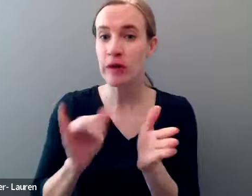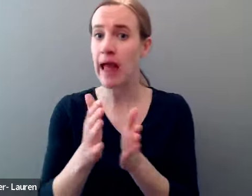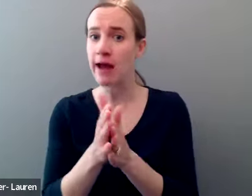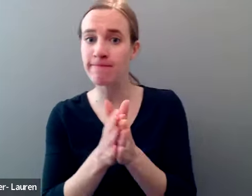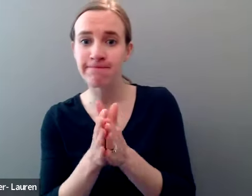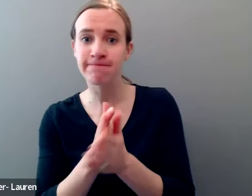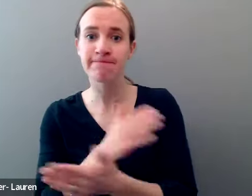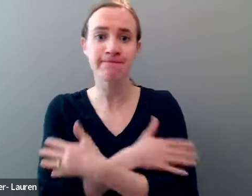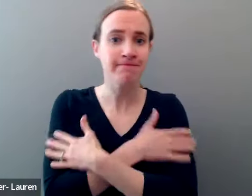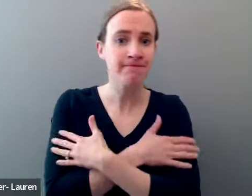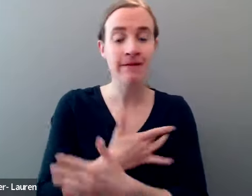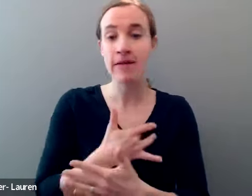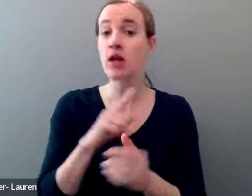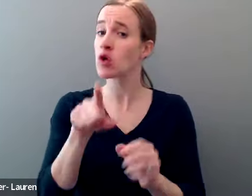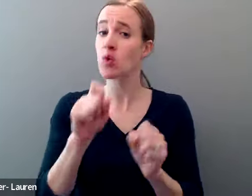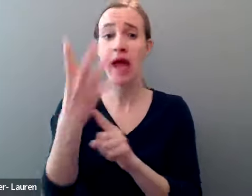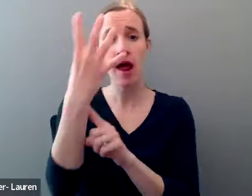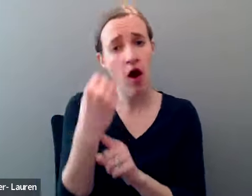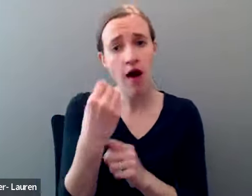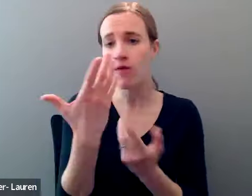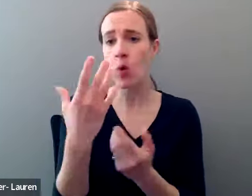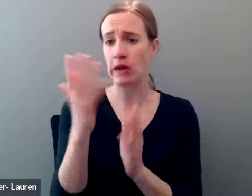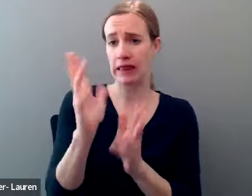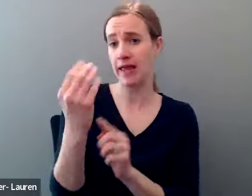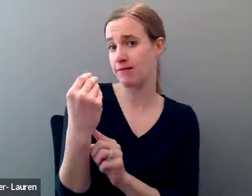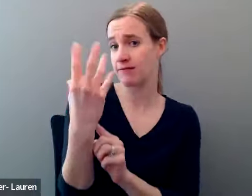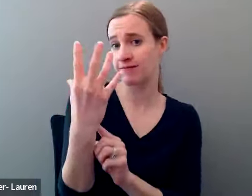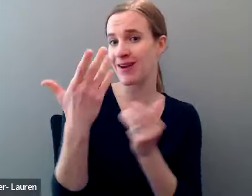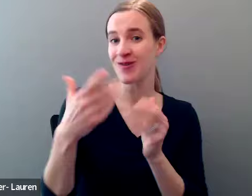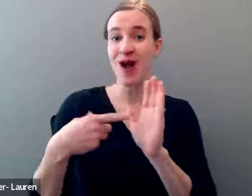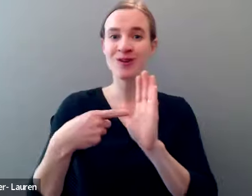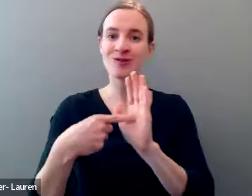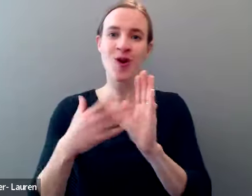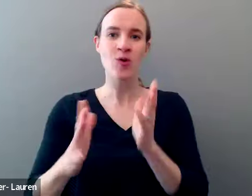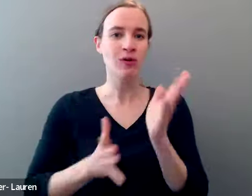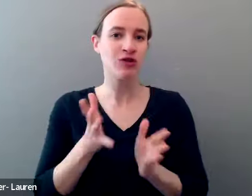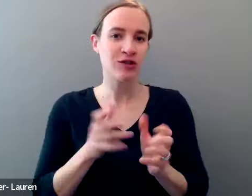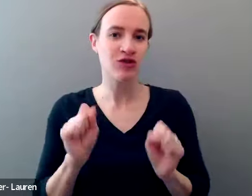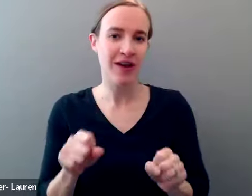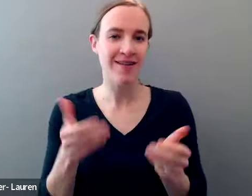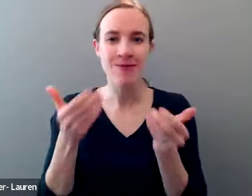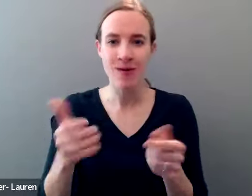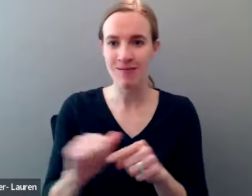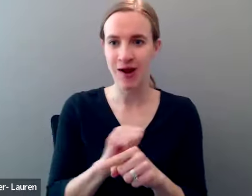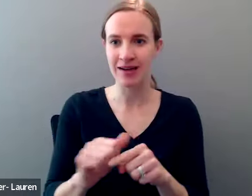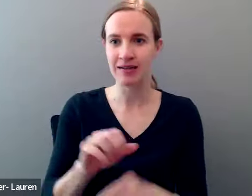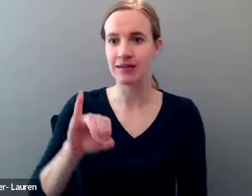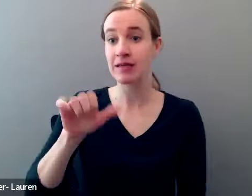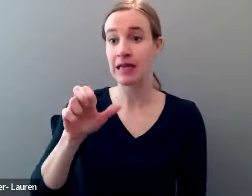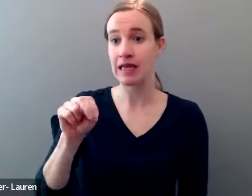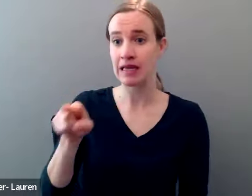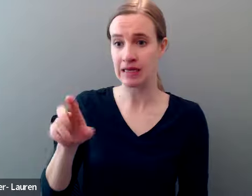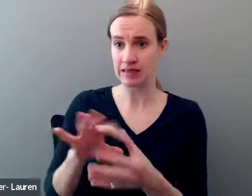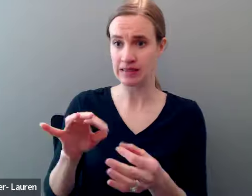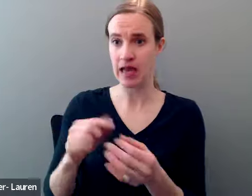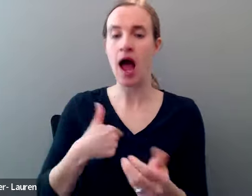If you want to shut your screen off or do it openly for anybody to see. Ian, I use the signs of the cross when I'm